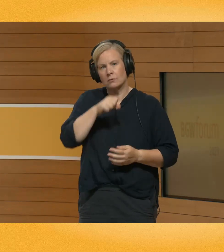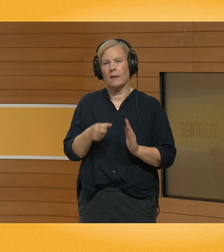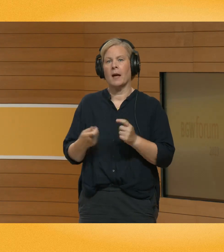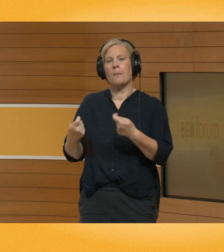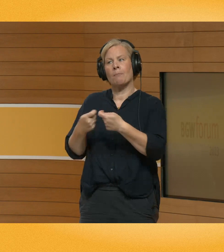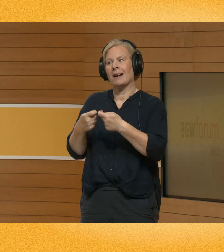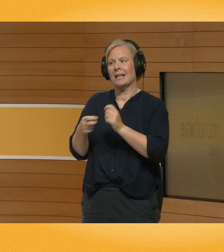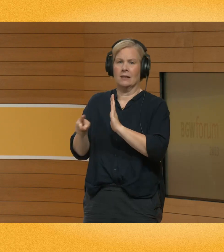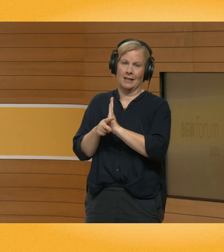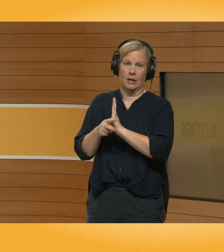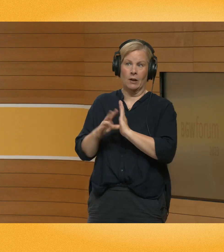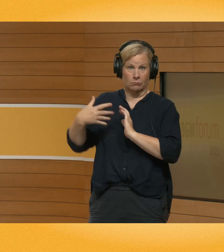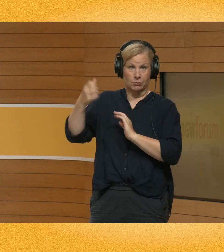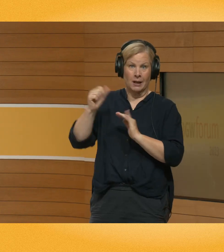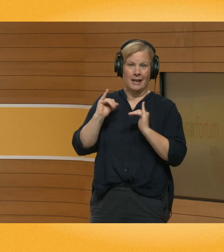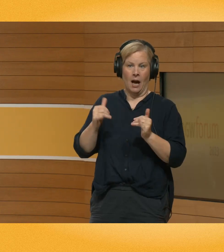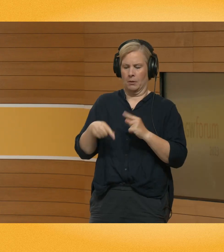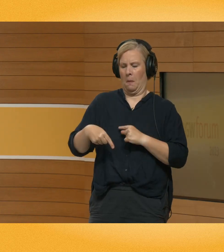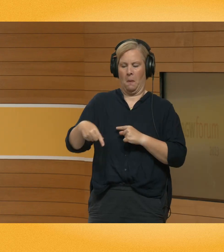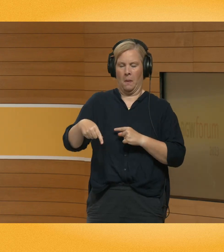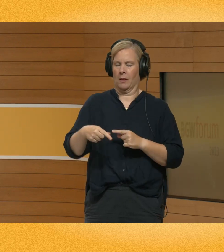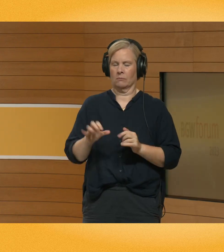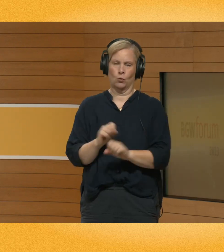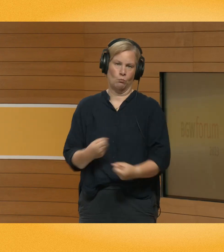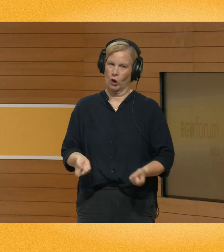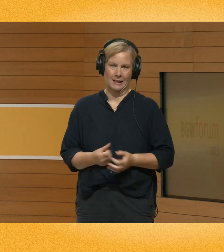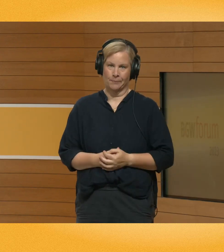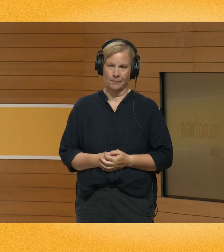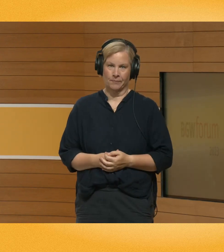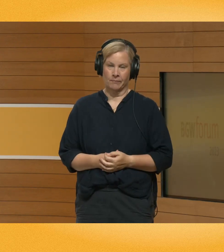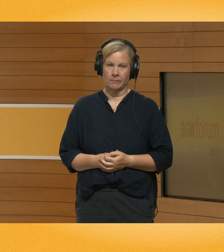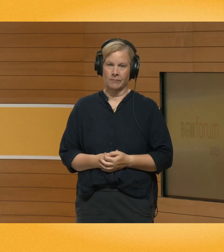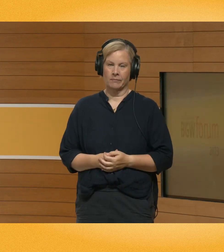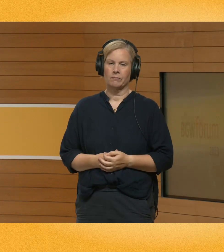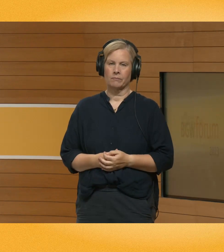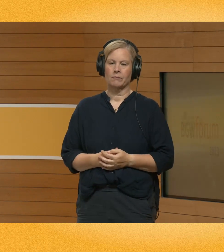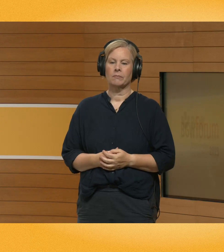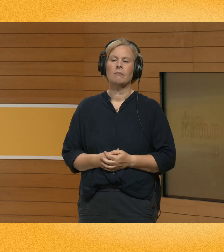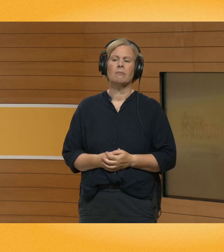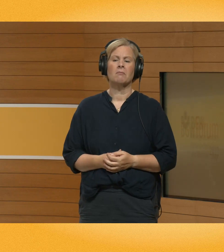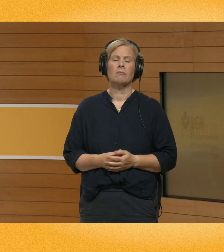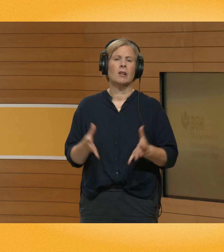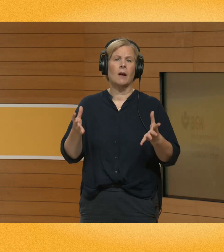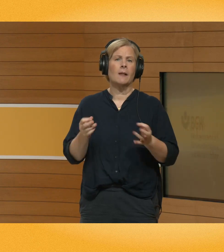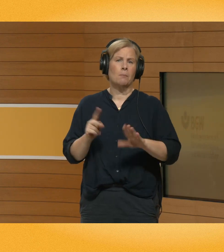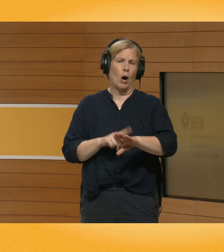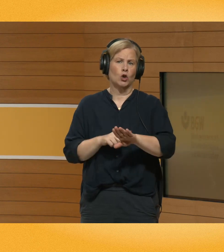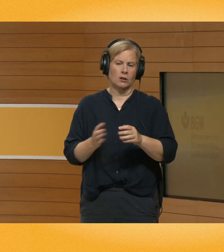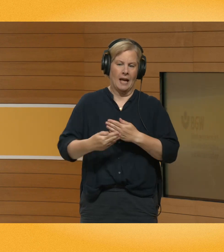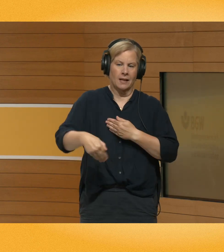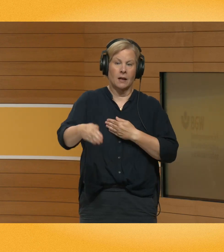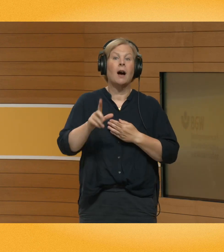and so we get another step ahead. But the principles to magnet, we